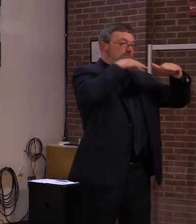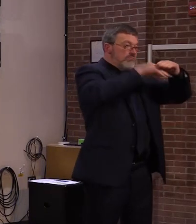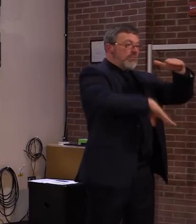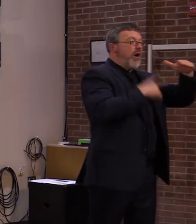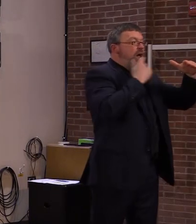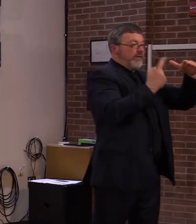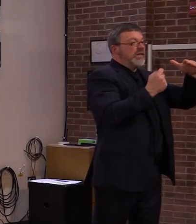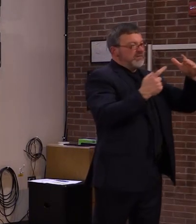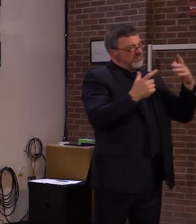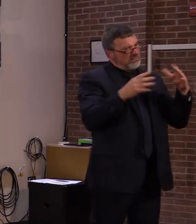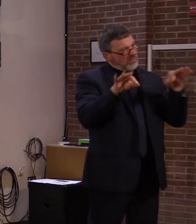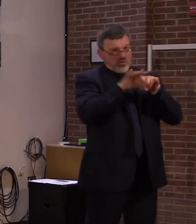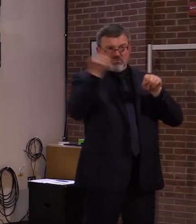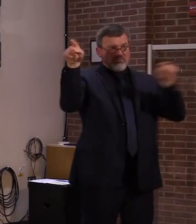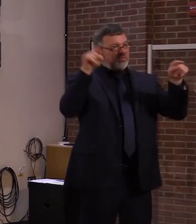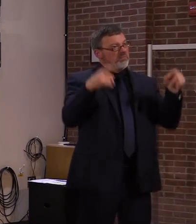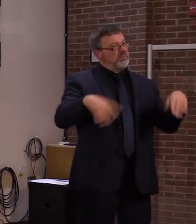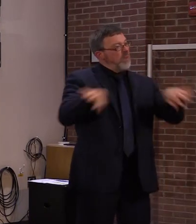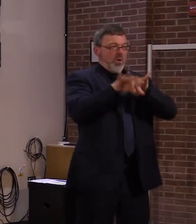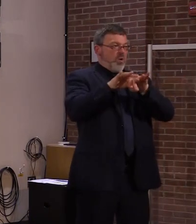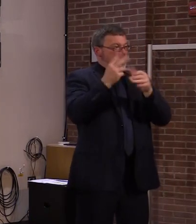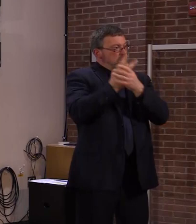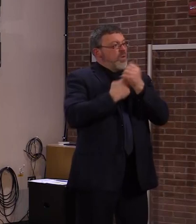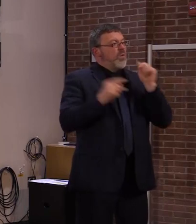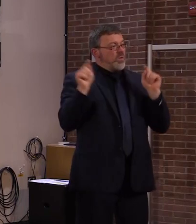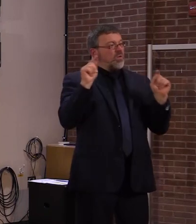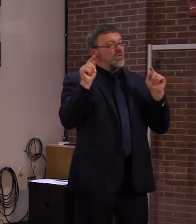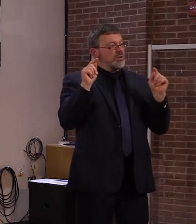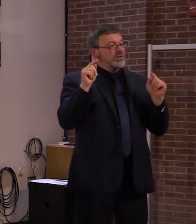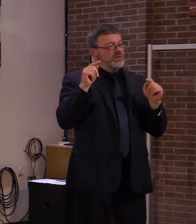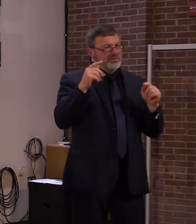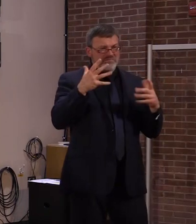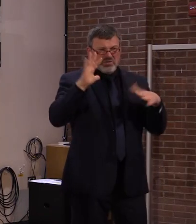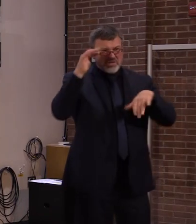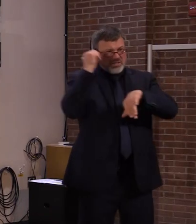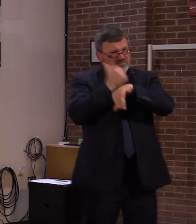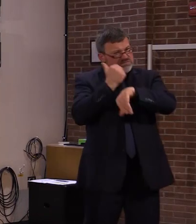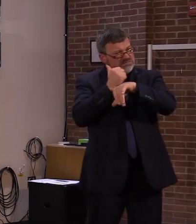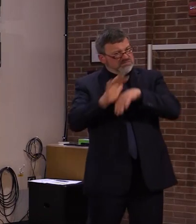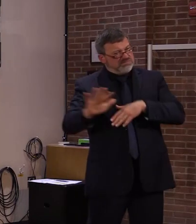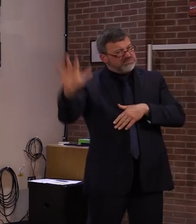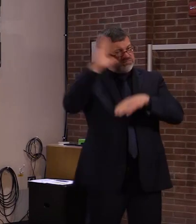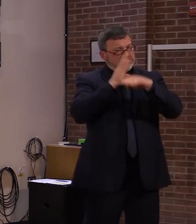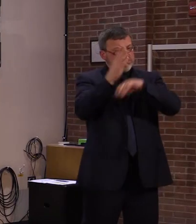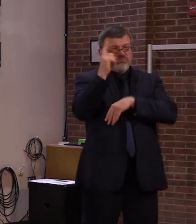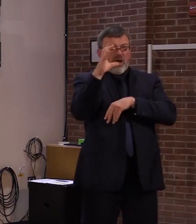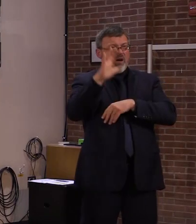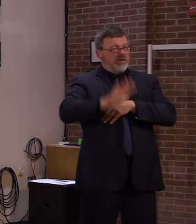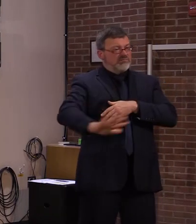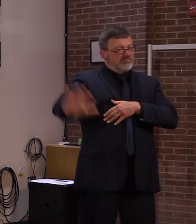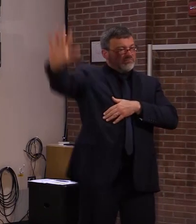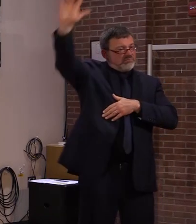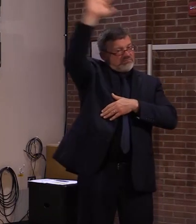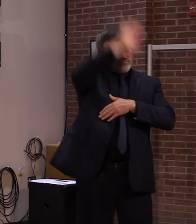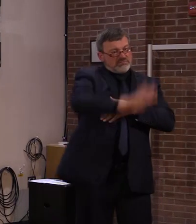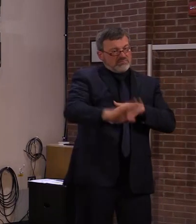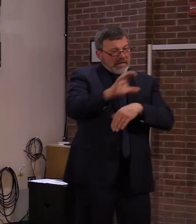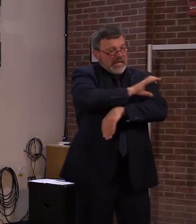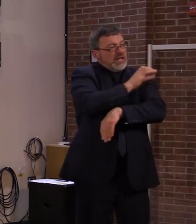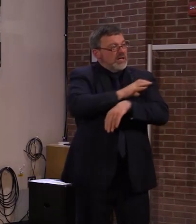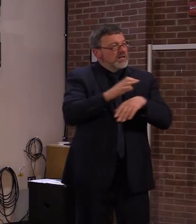on, and there's a lot of vaccination going on in the state, and so we want to be prepared and making sure we have enough